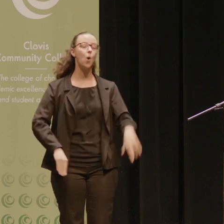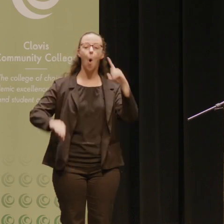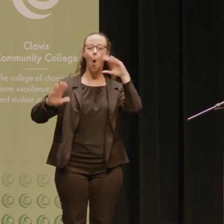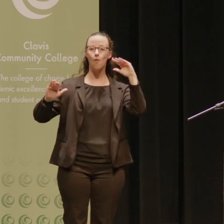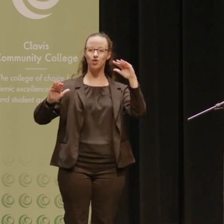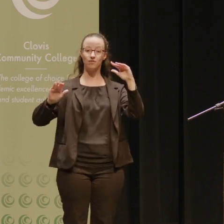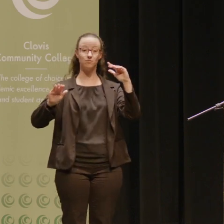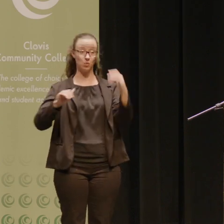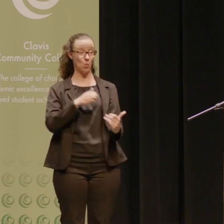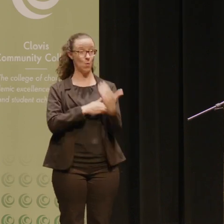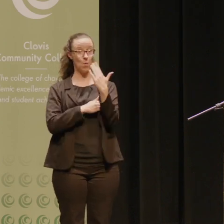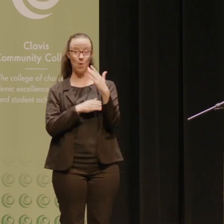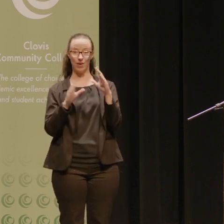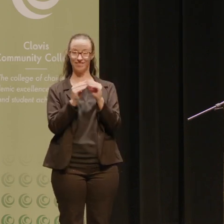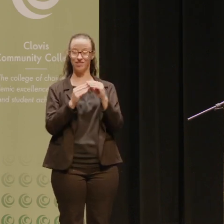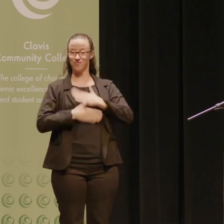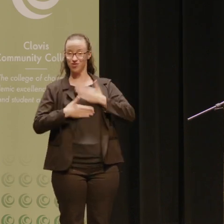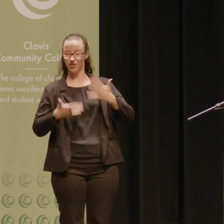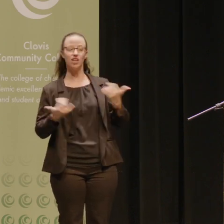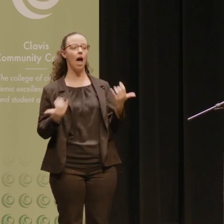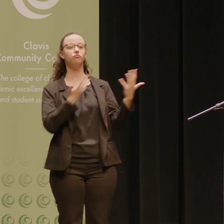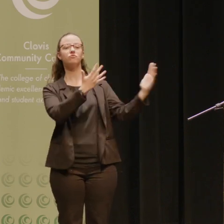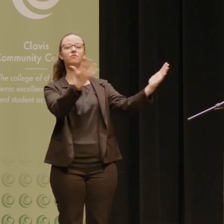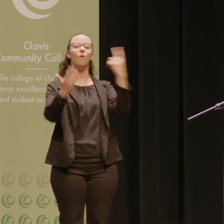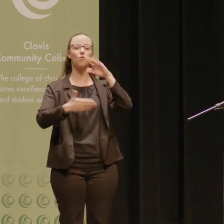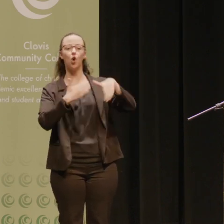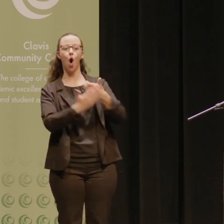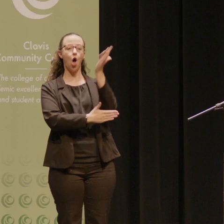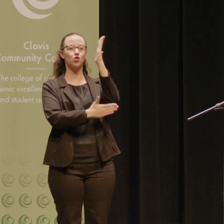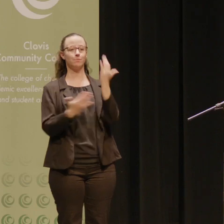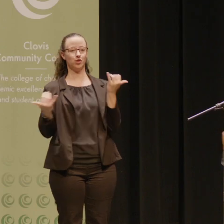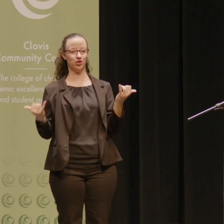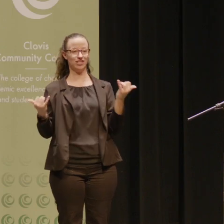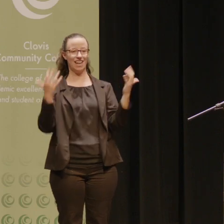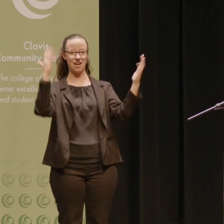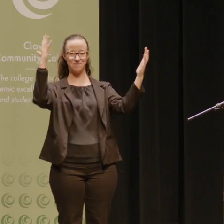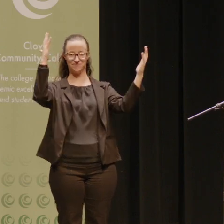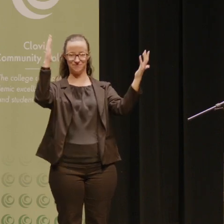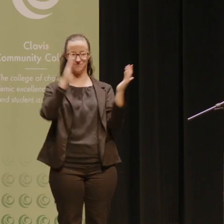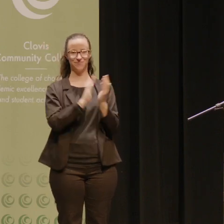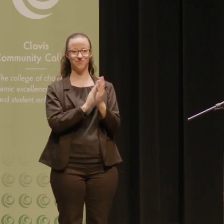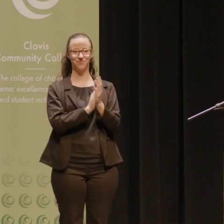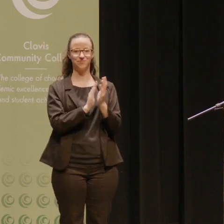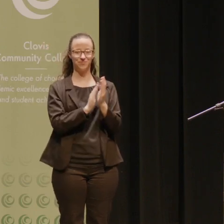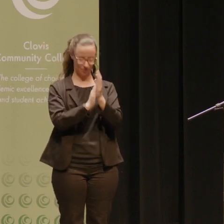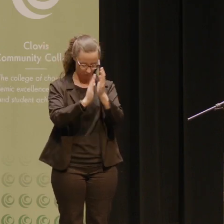all enjoyed the morning. Let's give another round of applause for all of our speakers today.